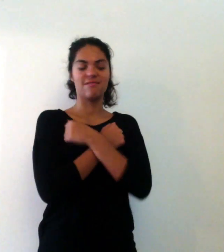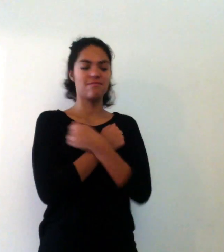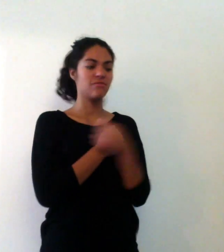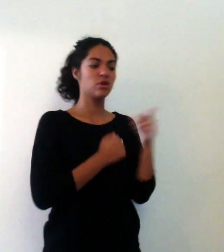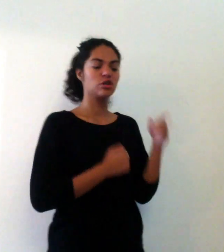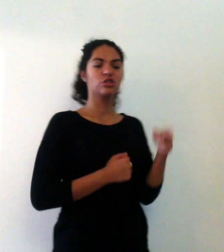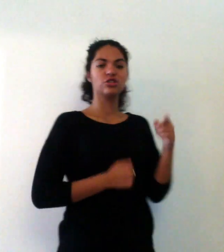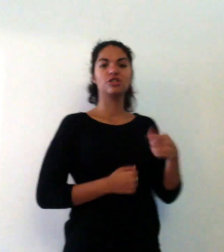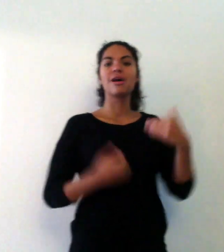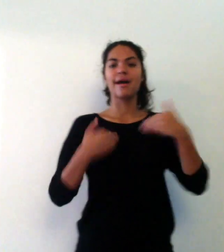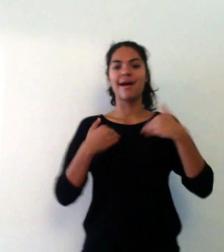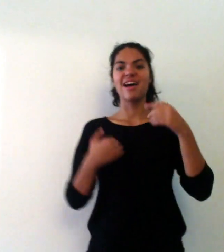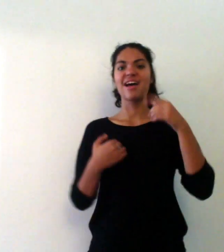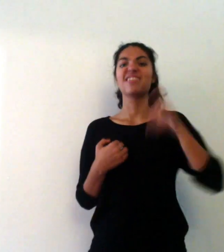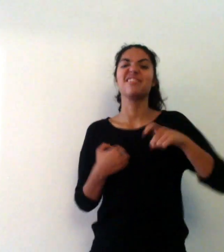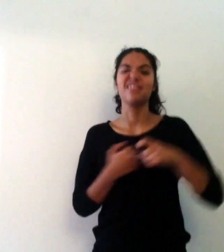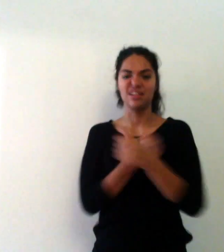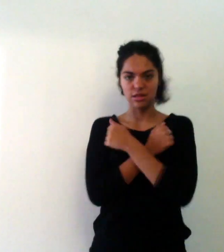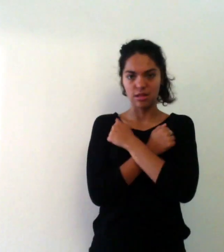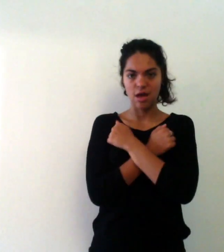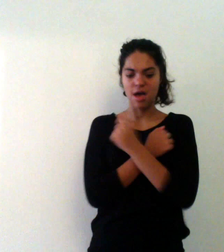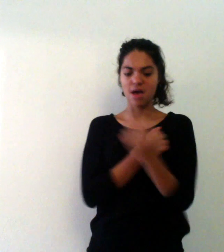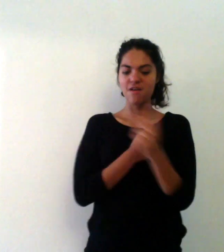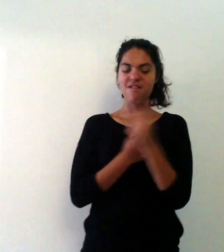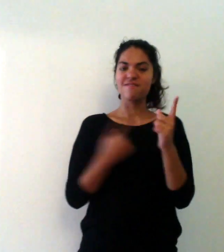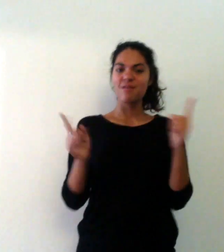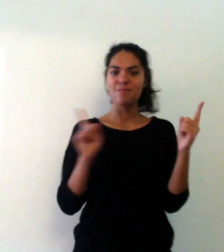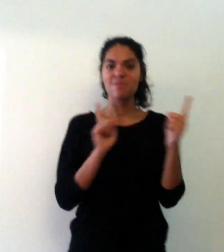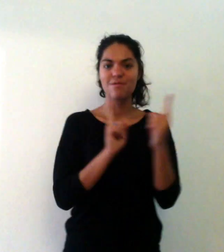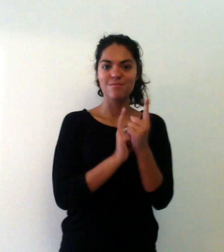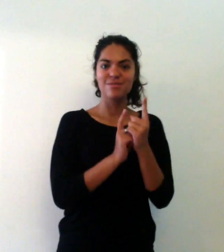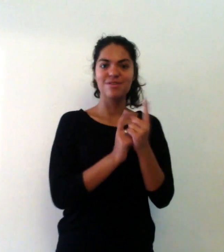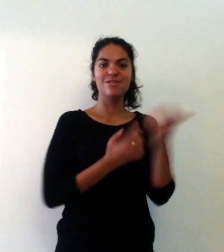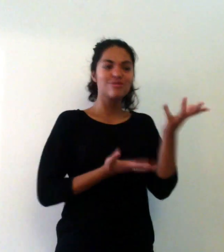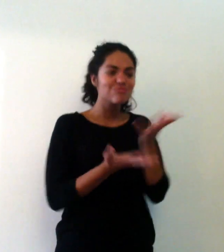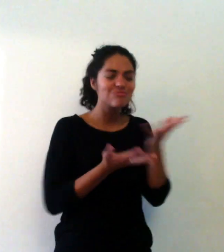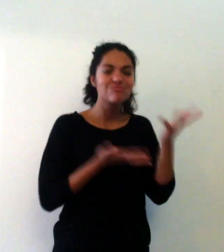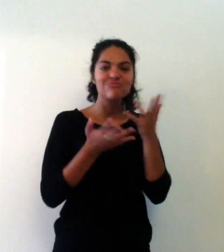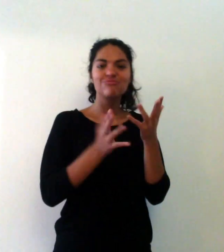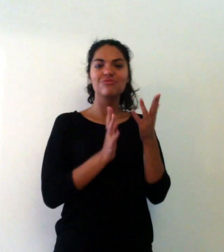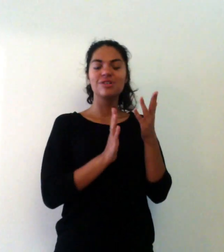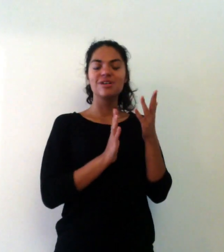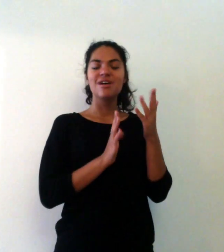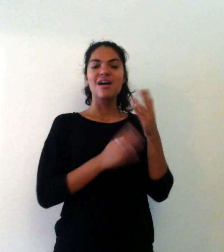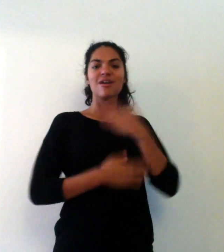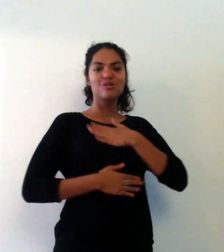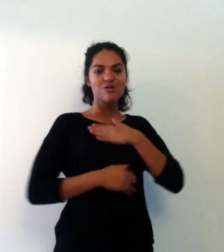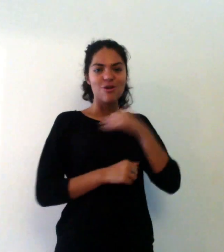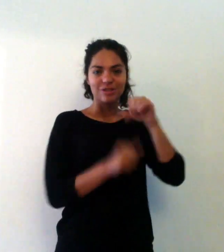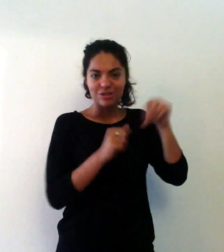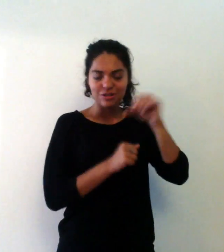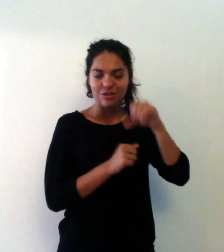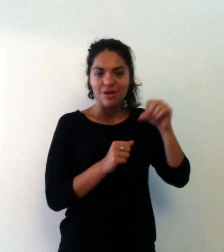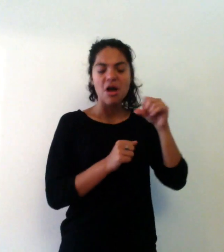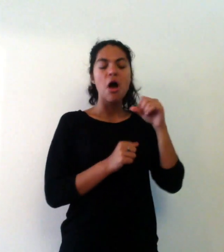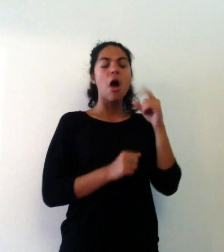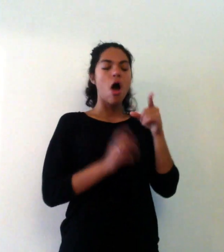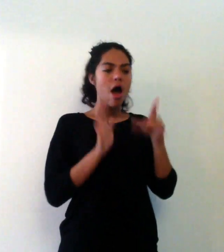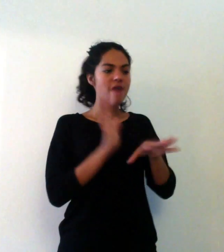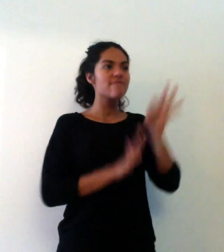love. And as they had talked and seen how God had used this sad set of circumstances to ultimately lead her